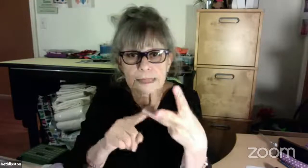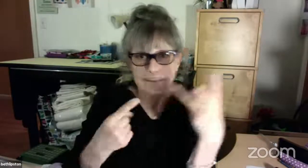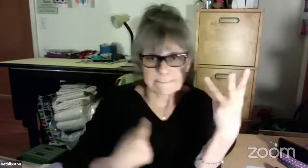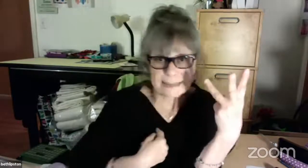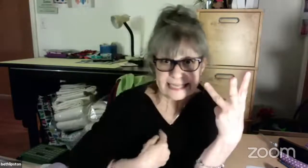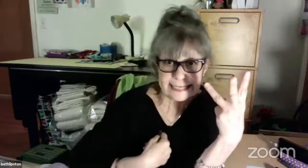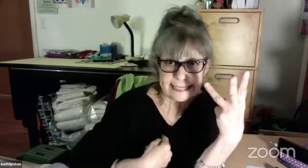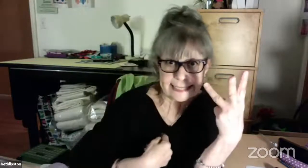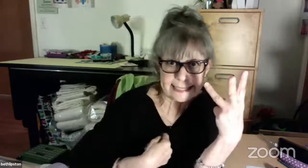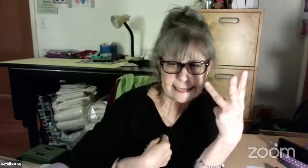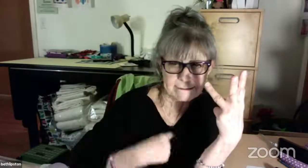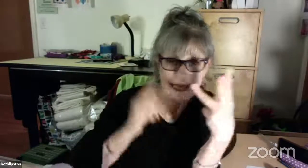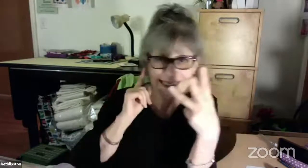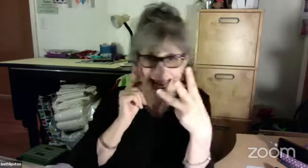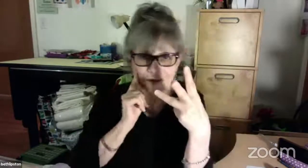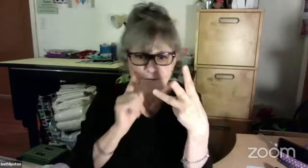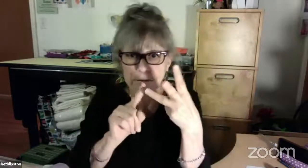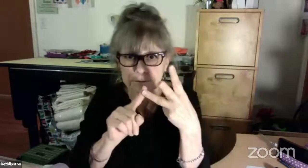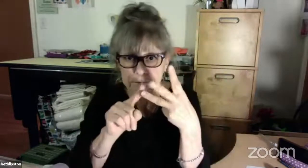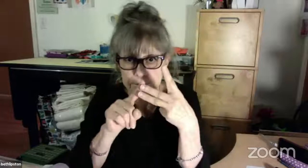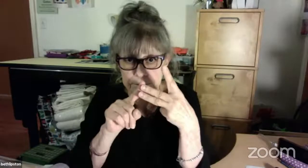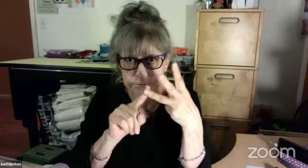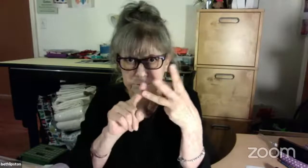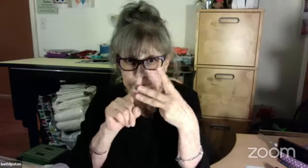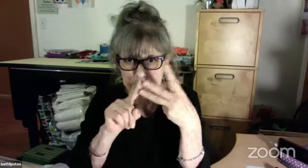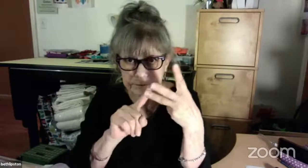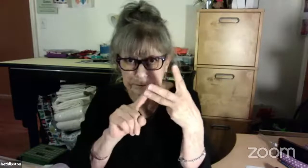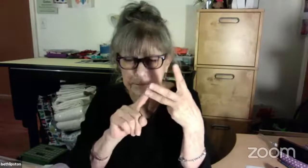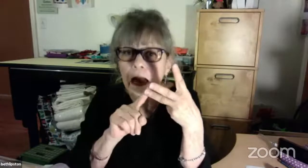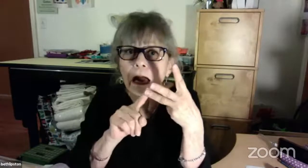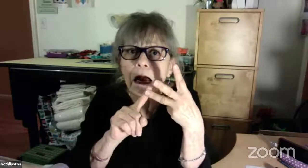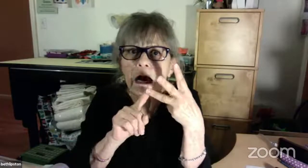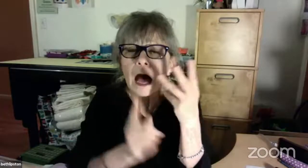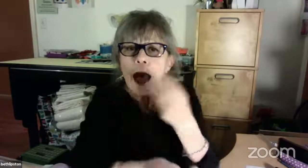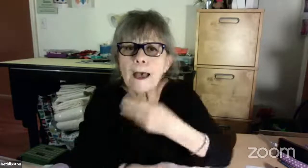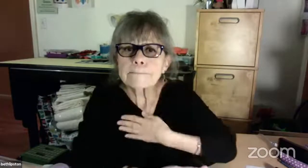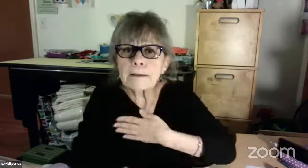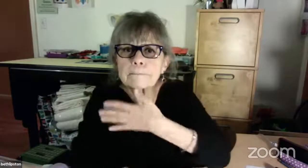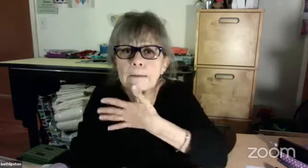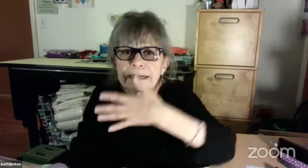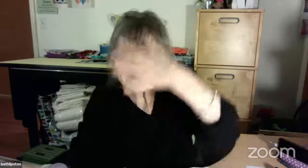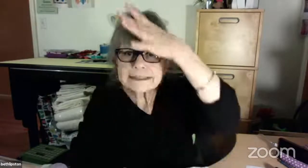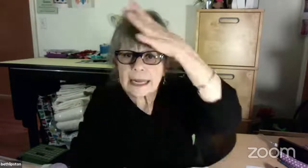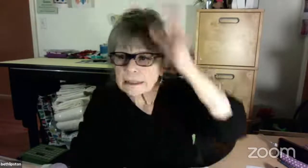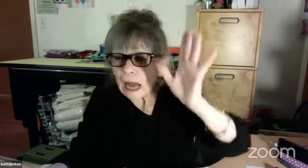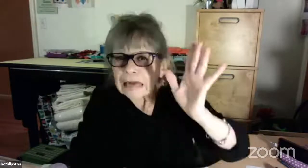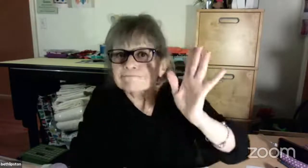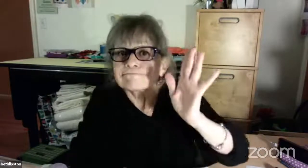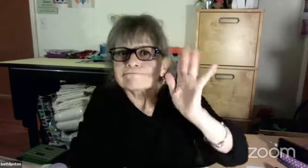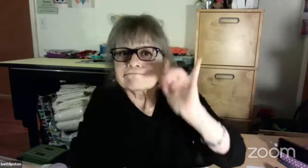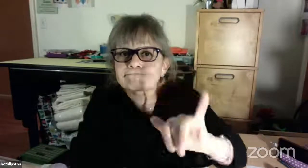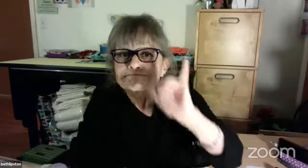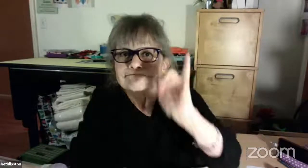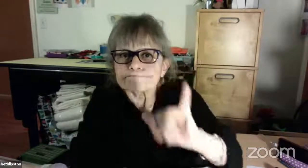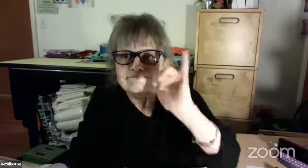Okay. And then I'm the third. I'm the third one. So the younger two were deaf and the oldest one was hearing. But my